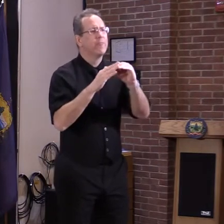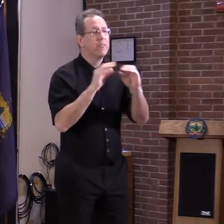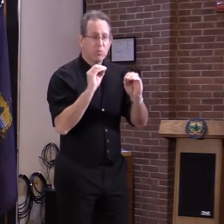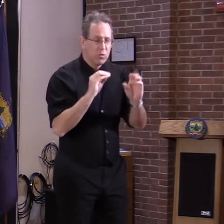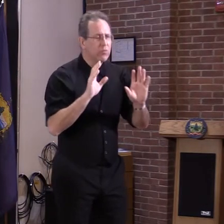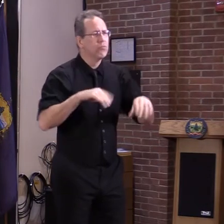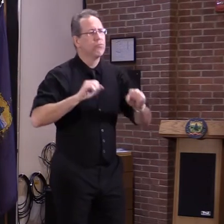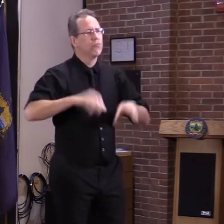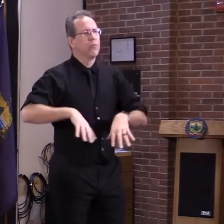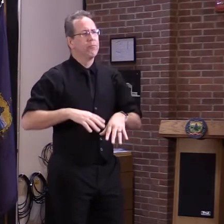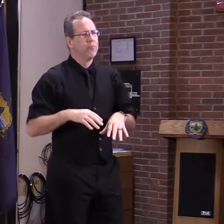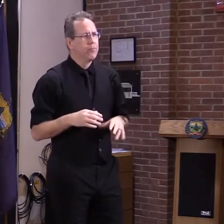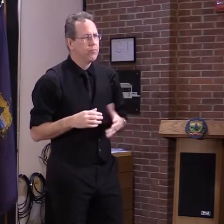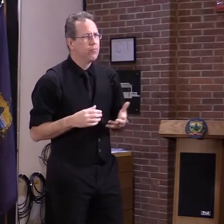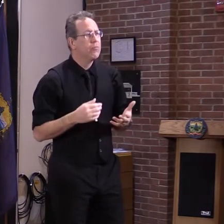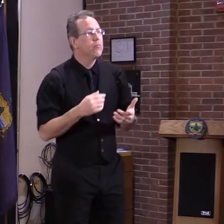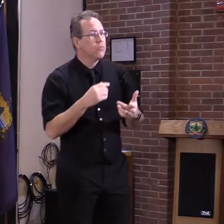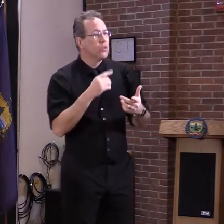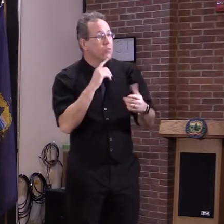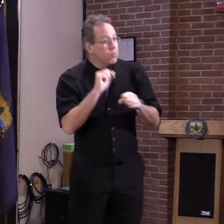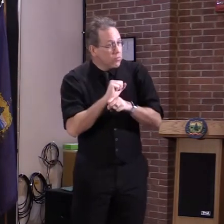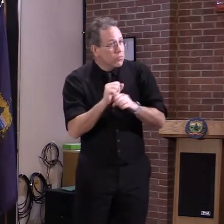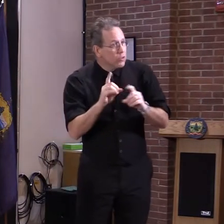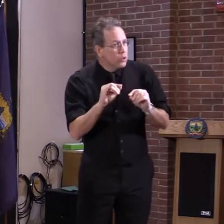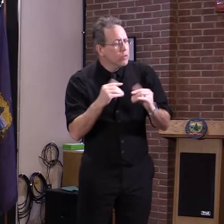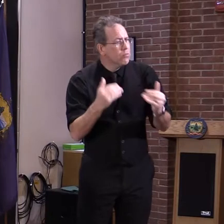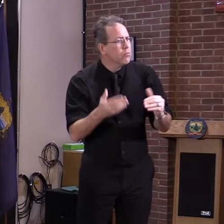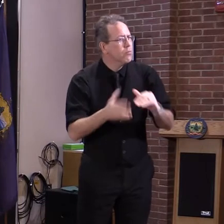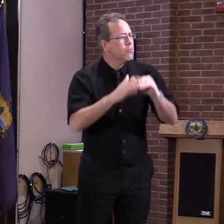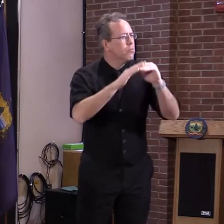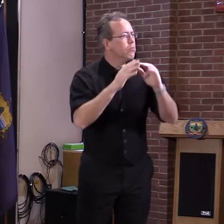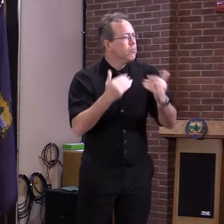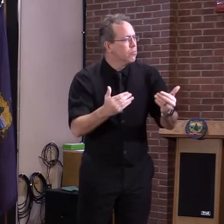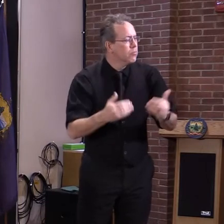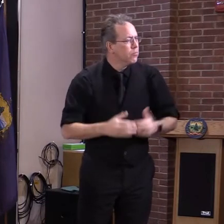standpoint, but if it's going to be done, I think it should be a higher threshold.